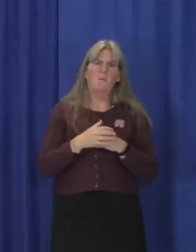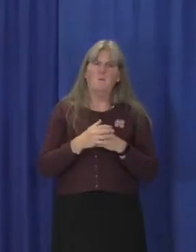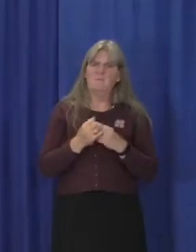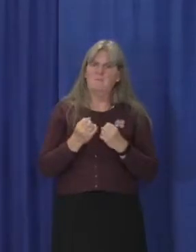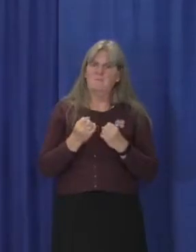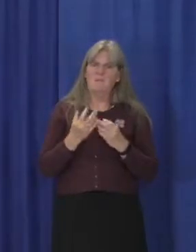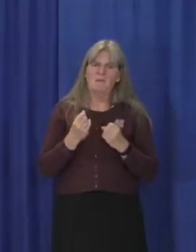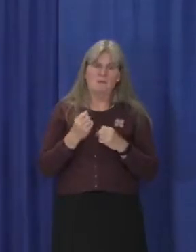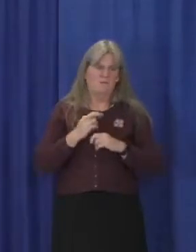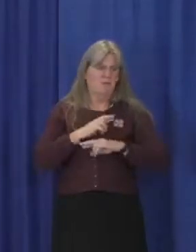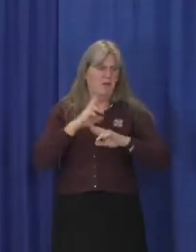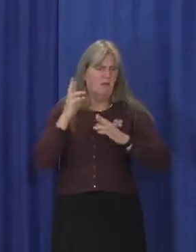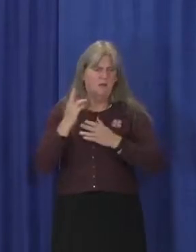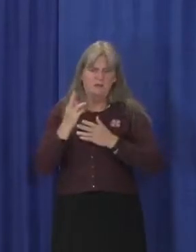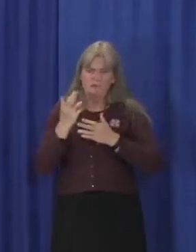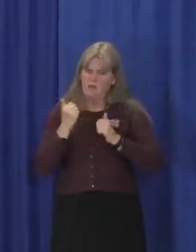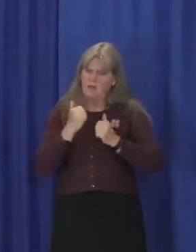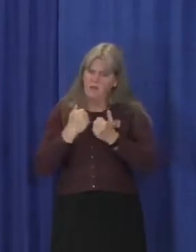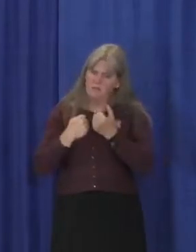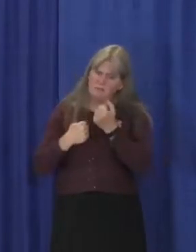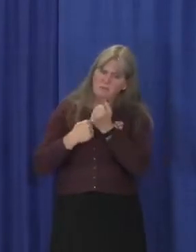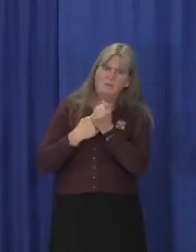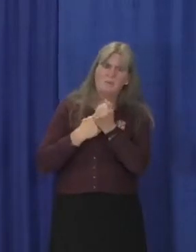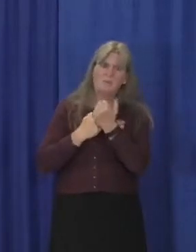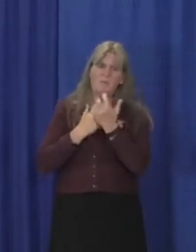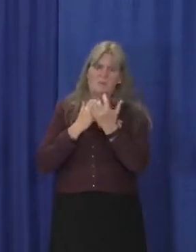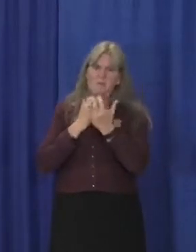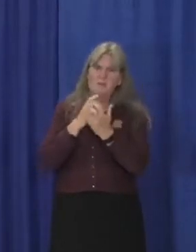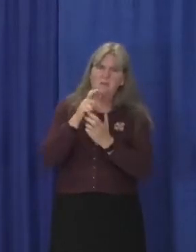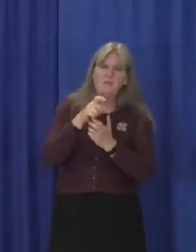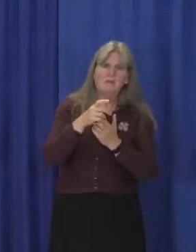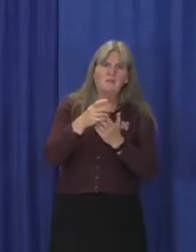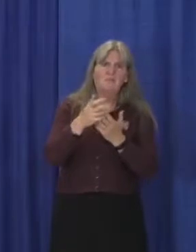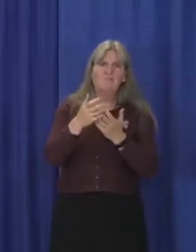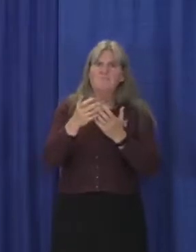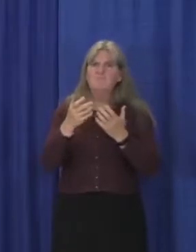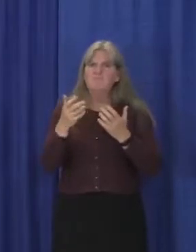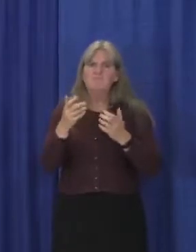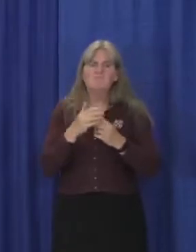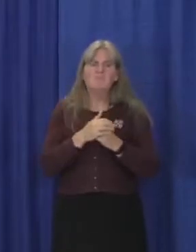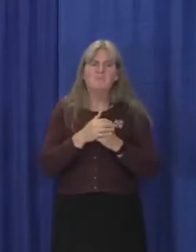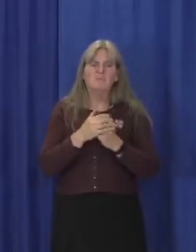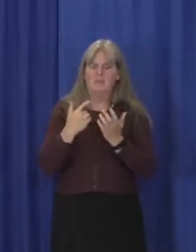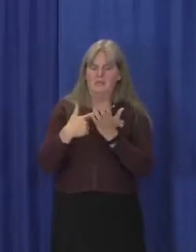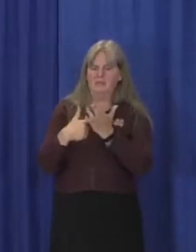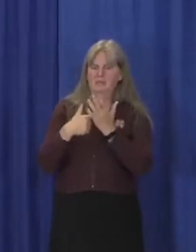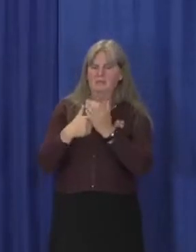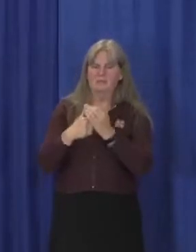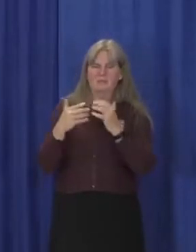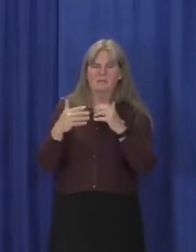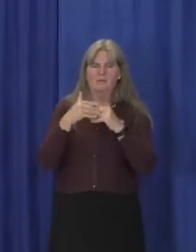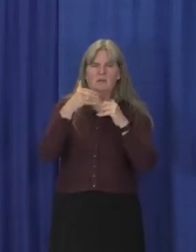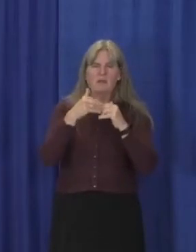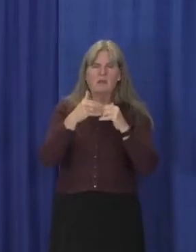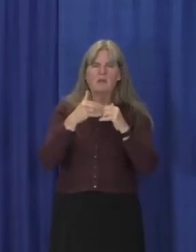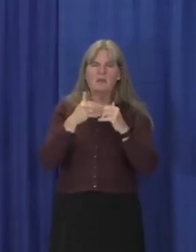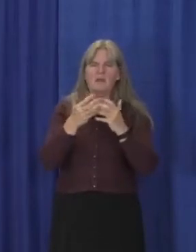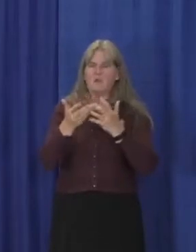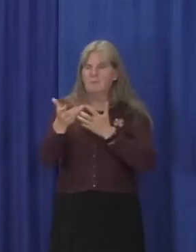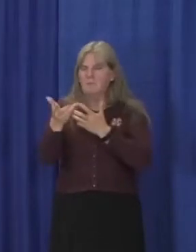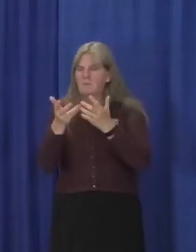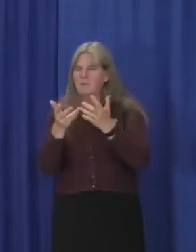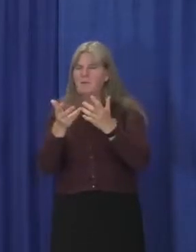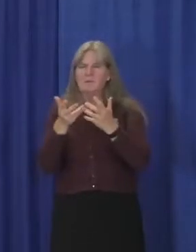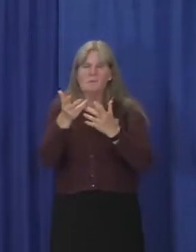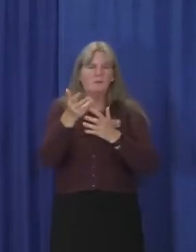measure that we put in place has that in mind. The conversations with Indigenous communities, with rural communities, with municipalities. I